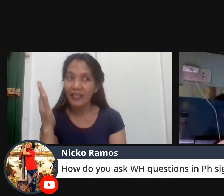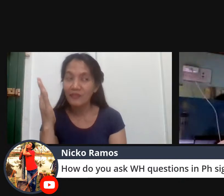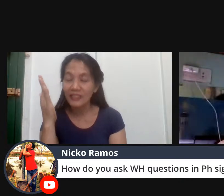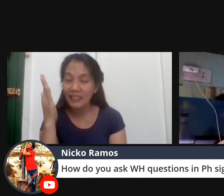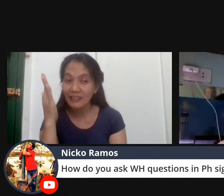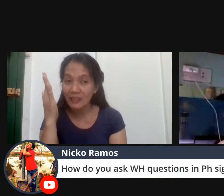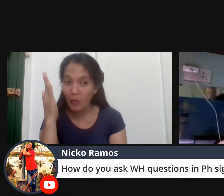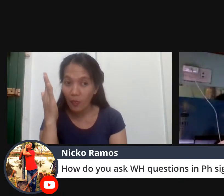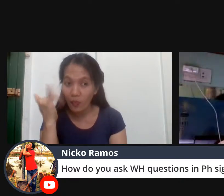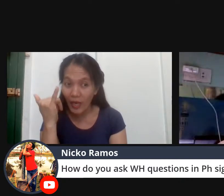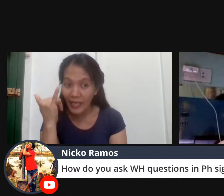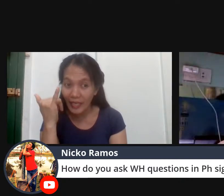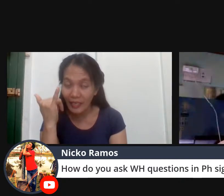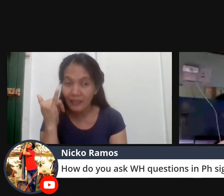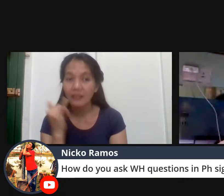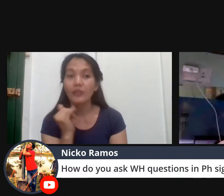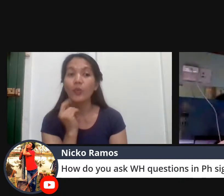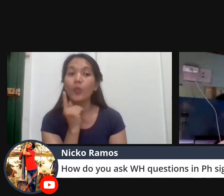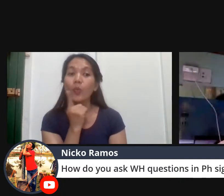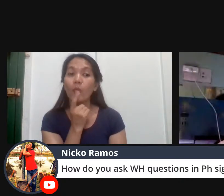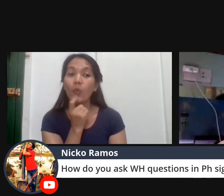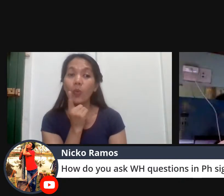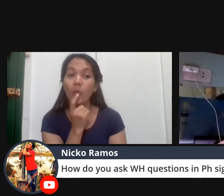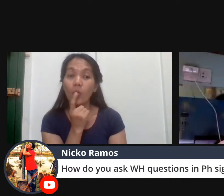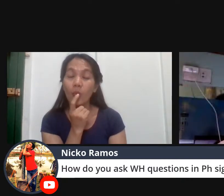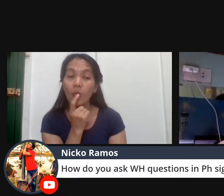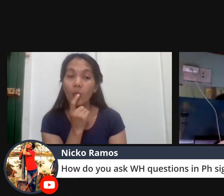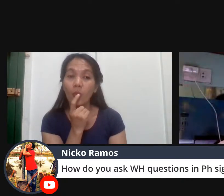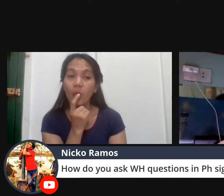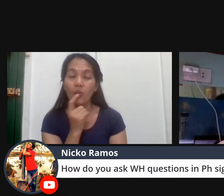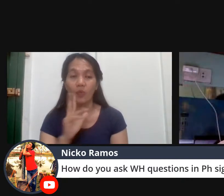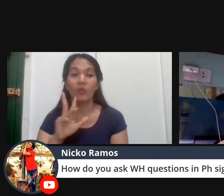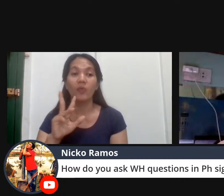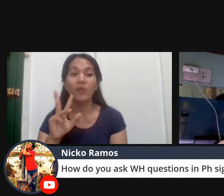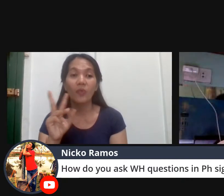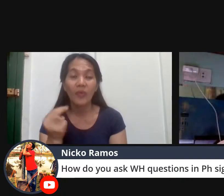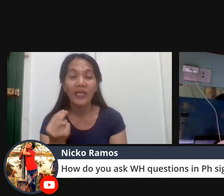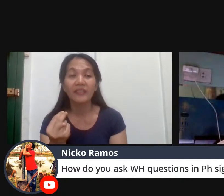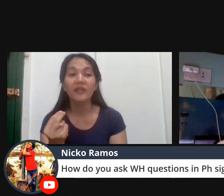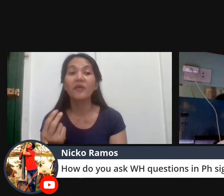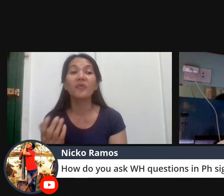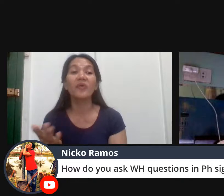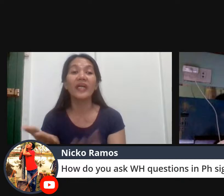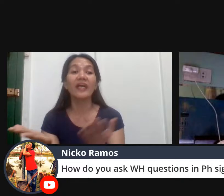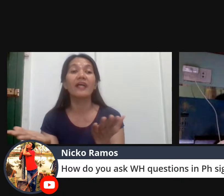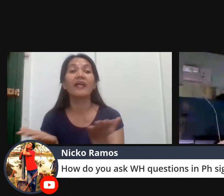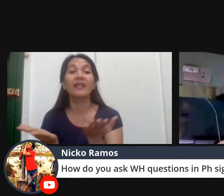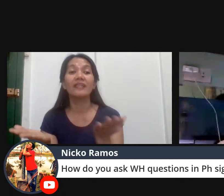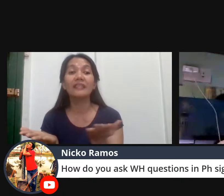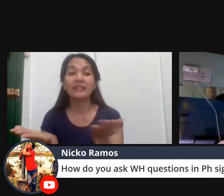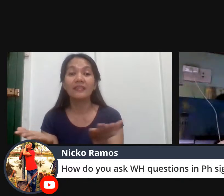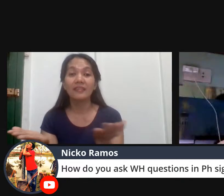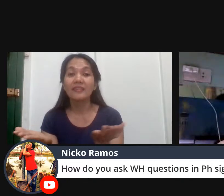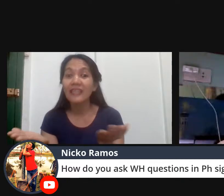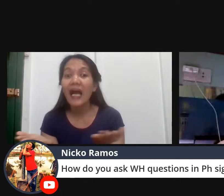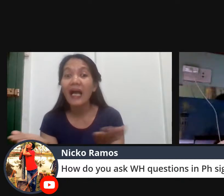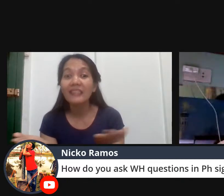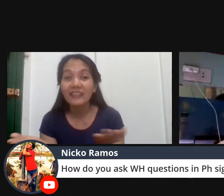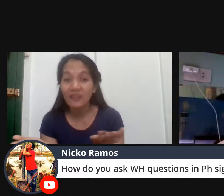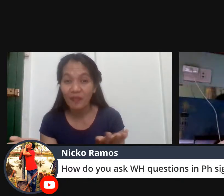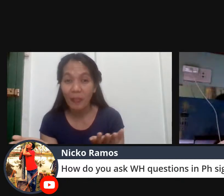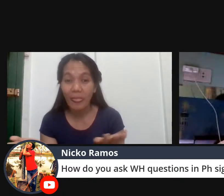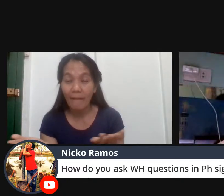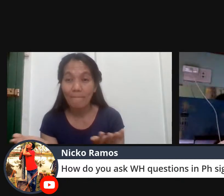When. Again, what's this? Why? Who? When?